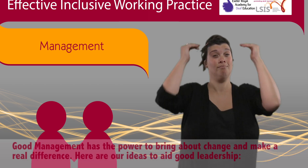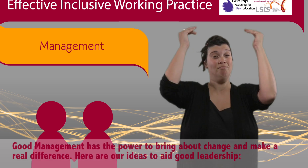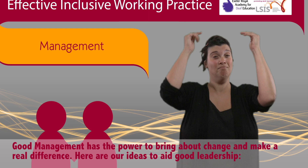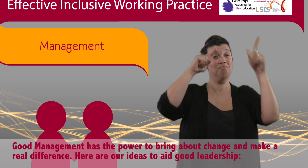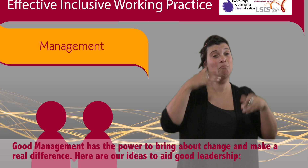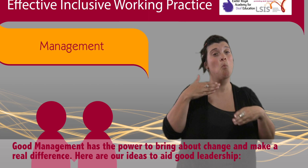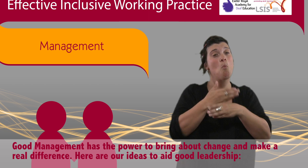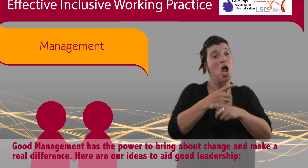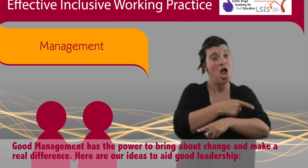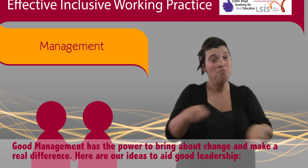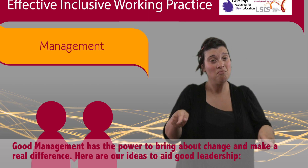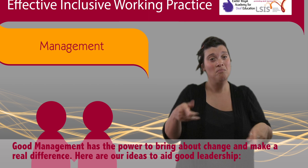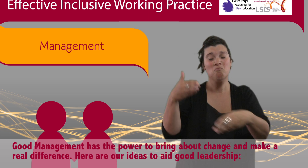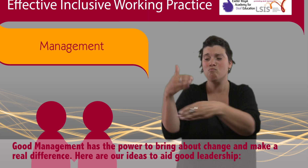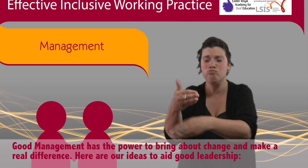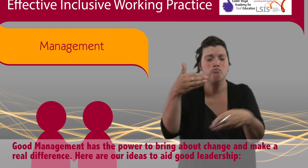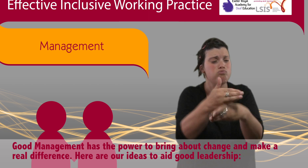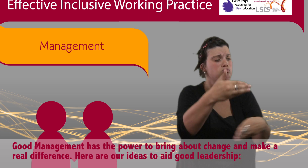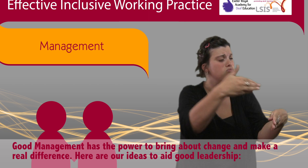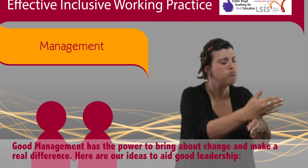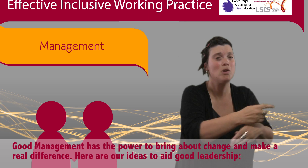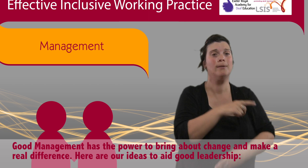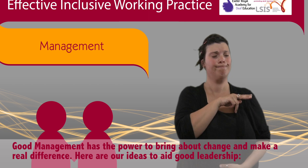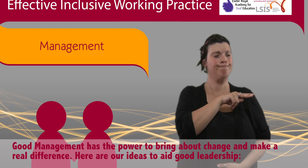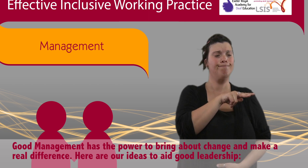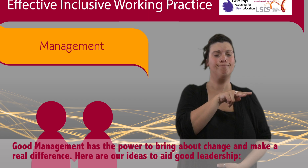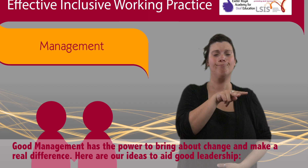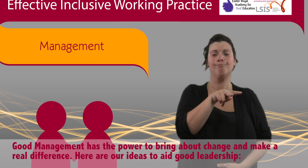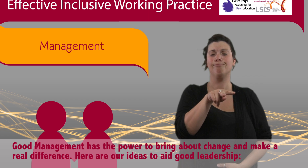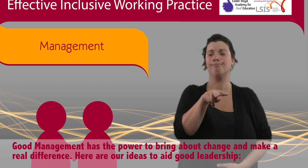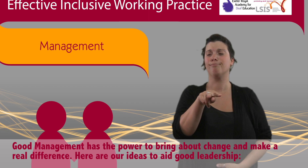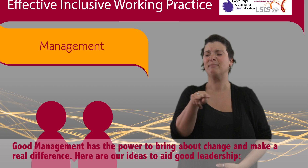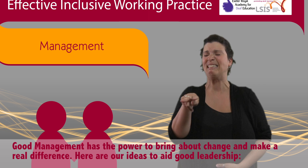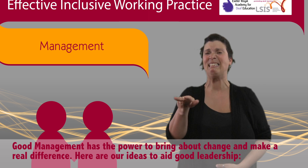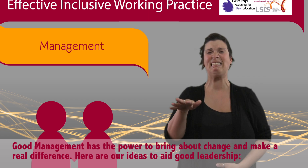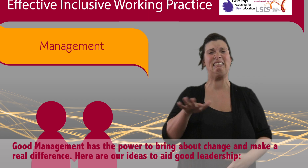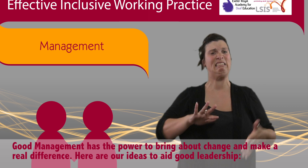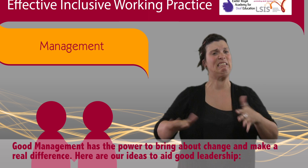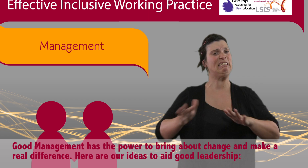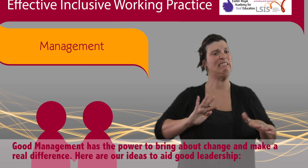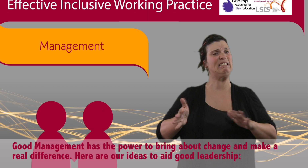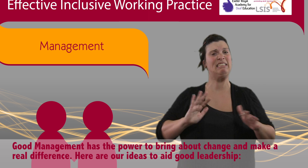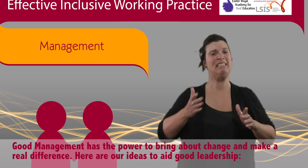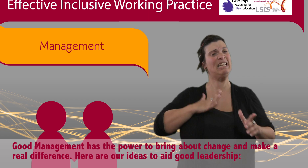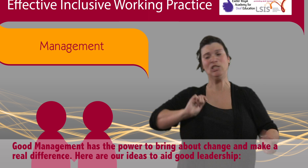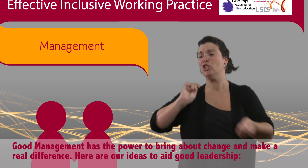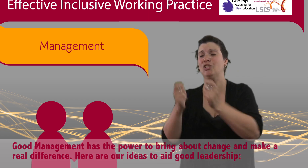Good management has the power to bring about change and make a real difference. Here are our ideas to aid good leadership.